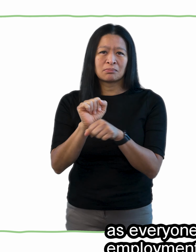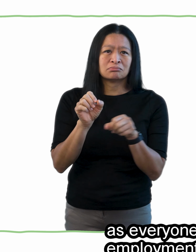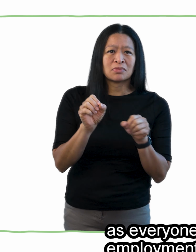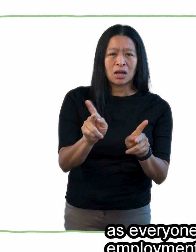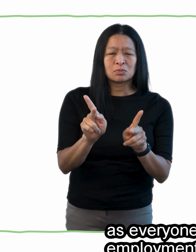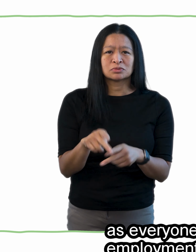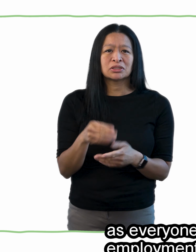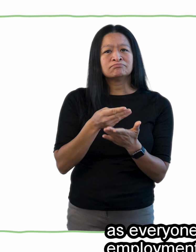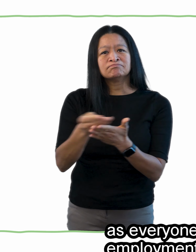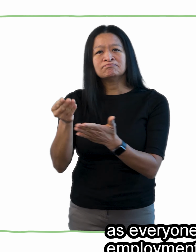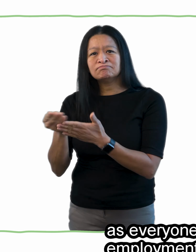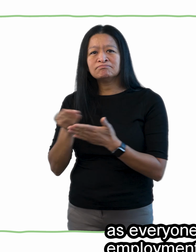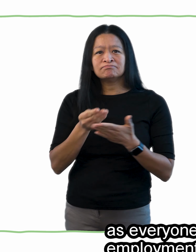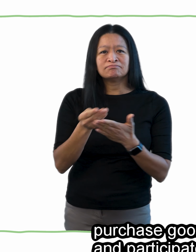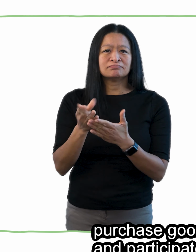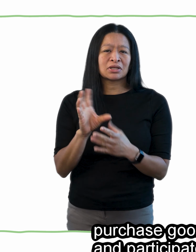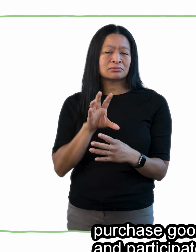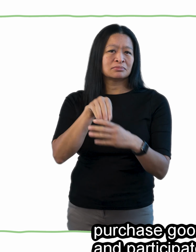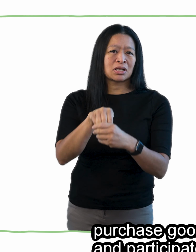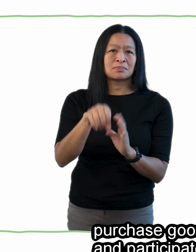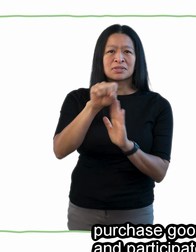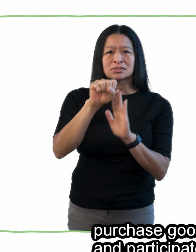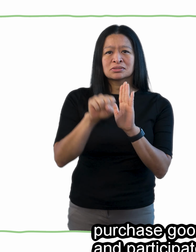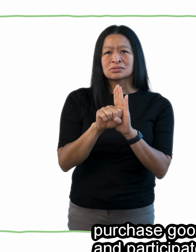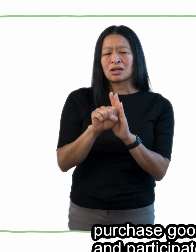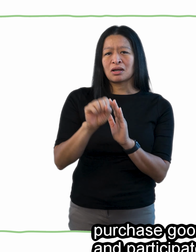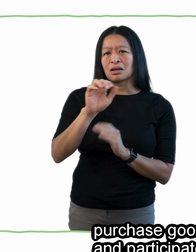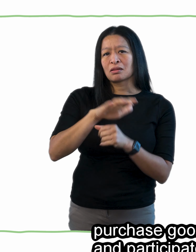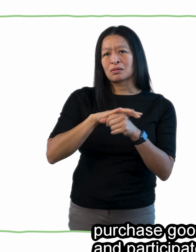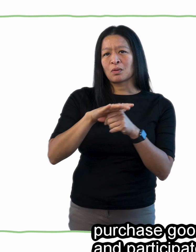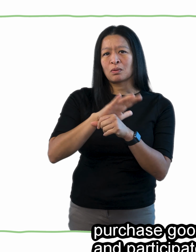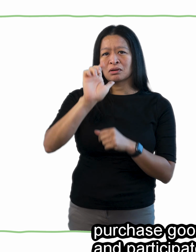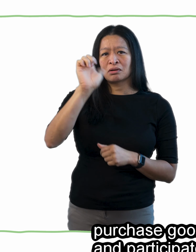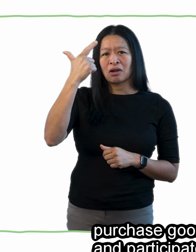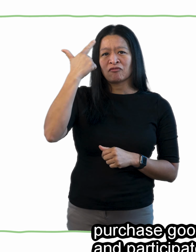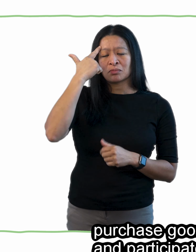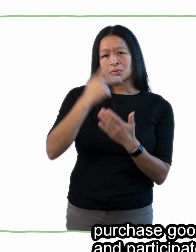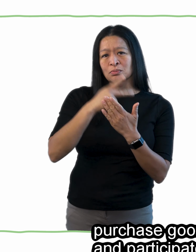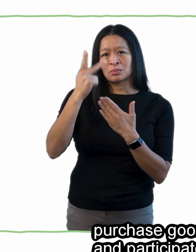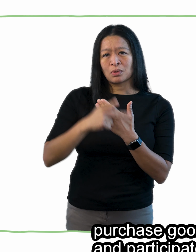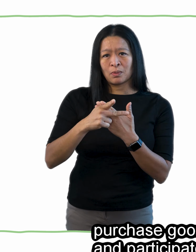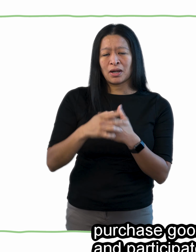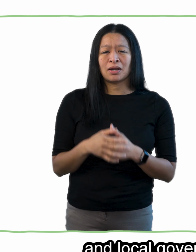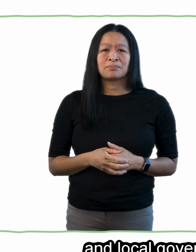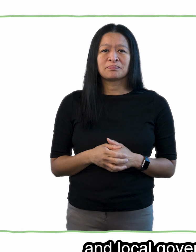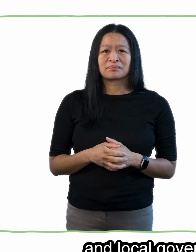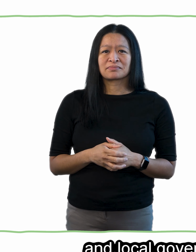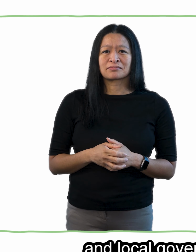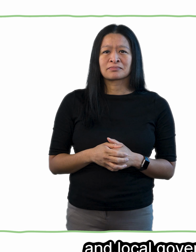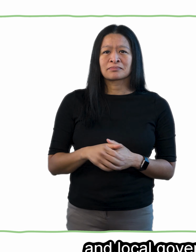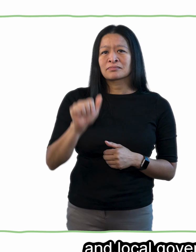employment opportunities, purchase goods and services, and participate in state and local government